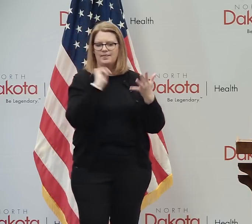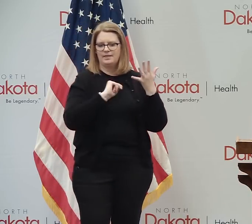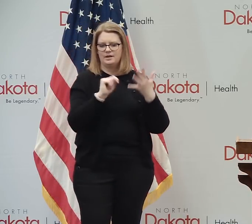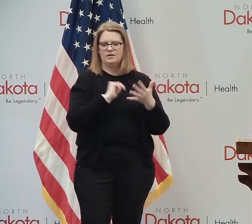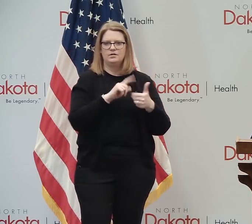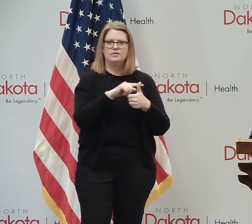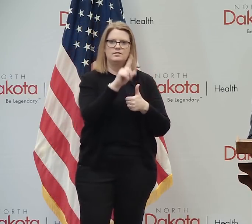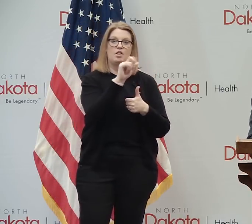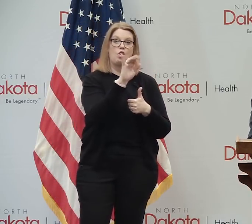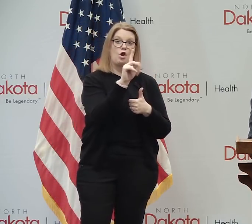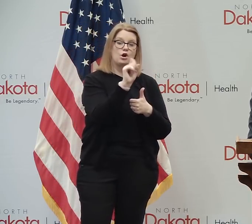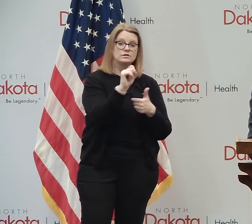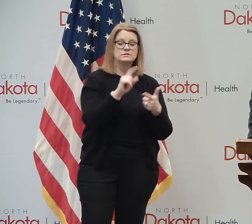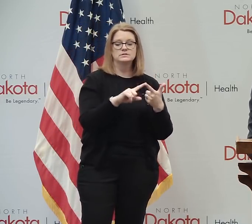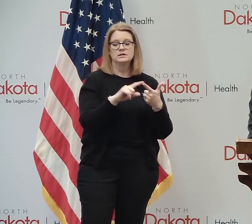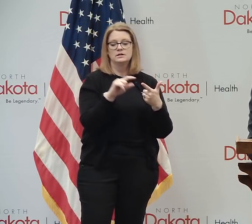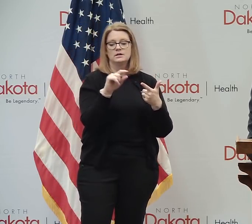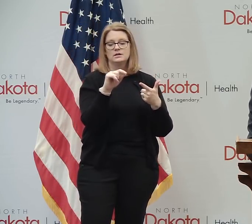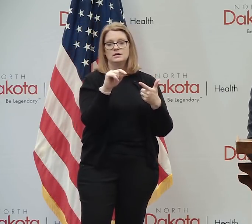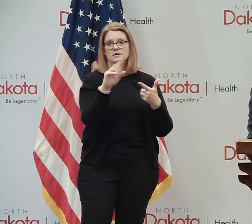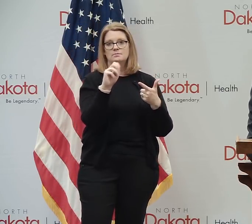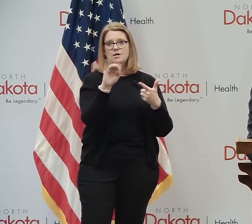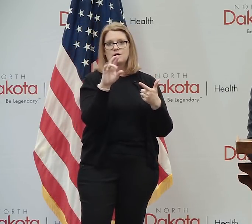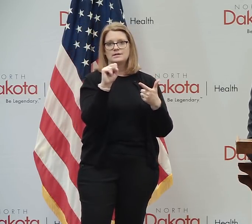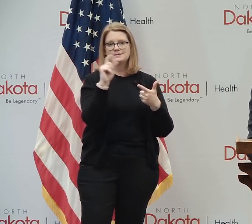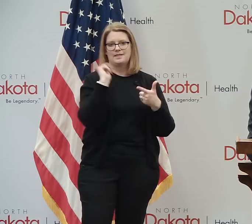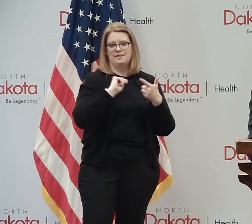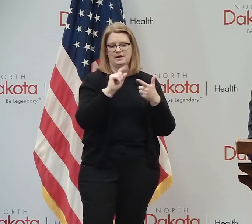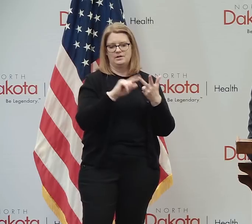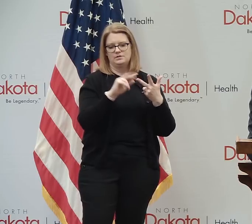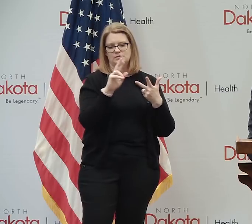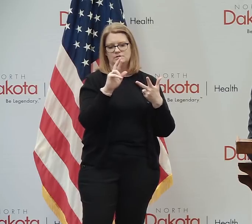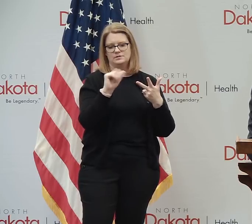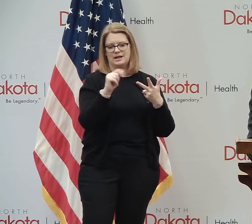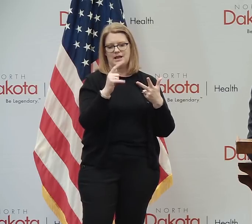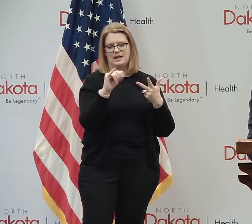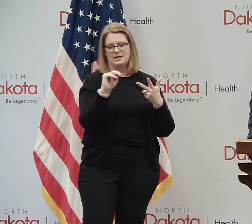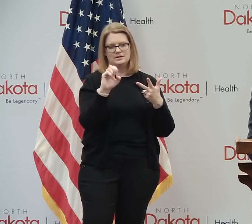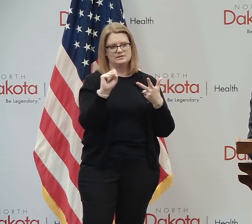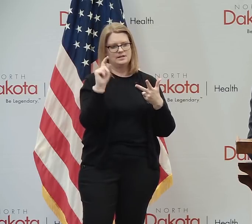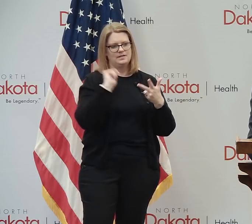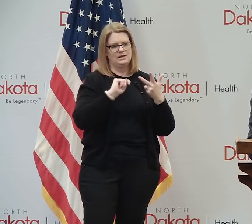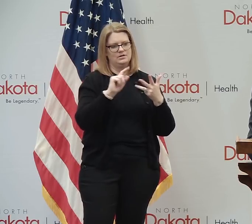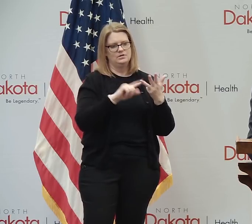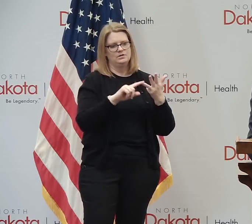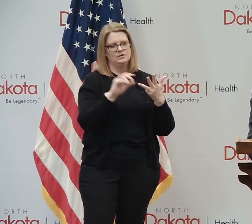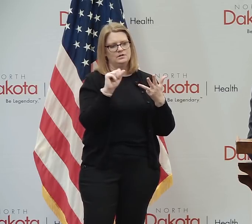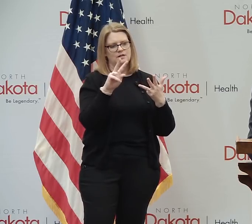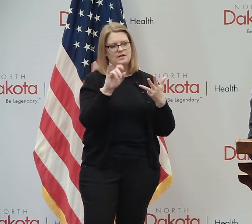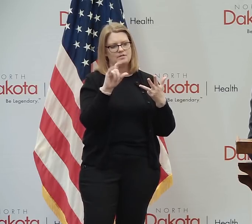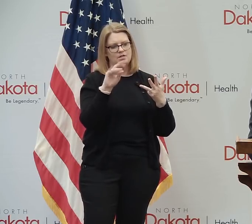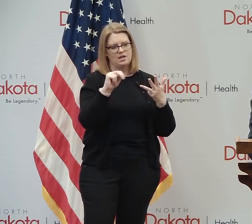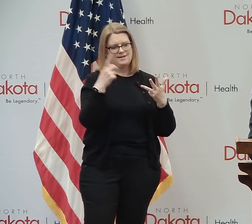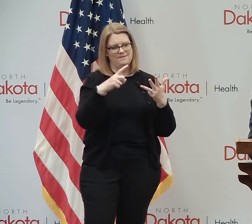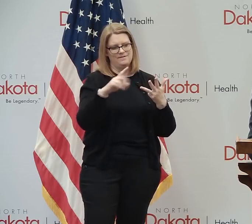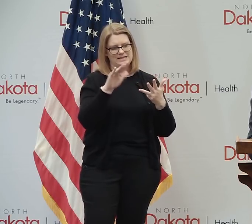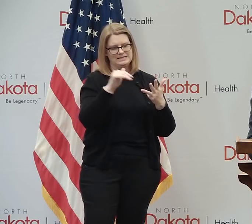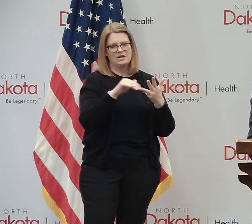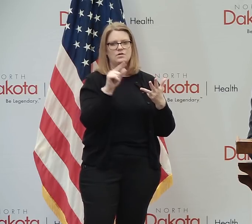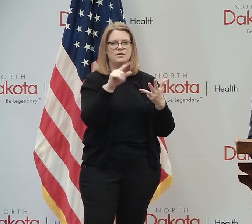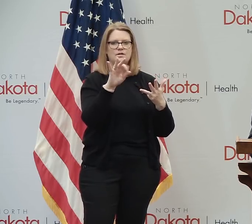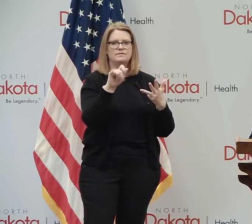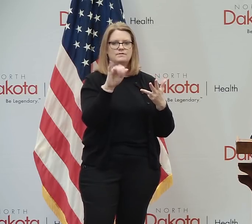Bismarck Larks. Tristan Moss from Marcus Theaters, Ryan Angus from Aggies Theaters, Joe Gutting from the Avalon Events Center in